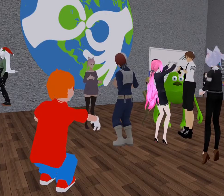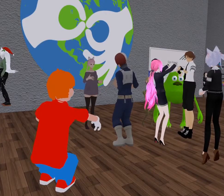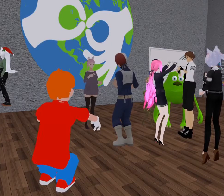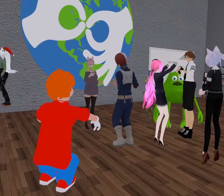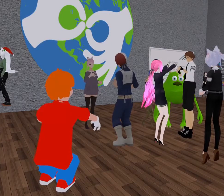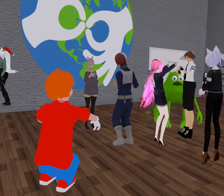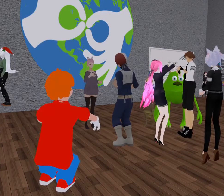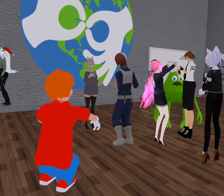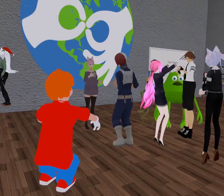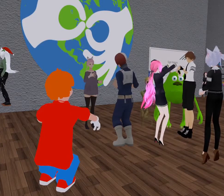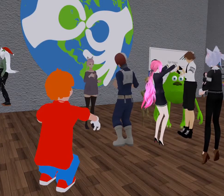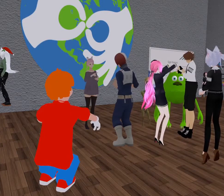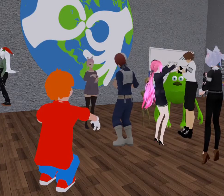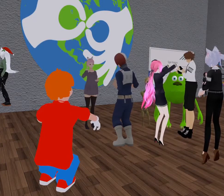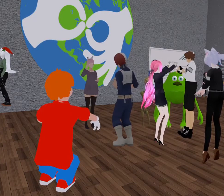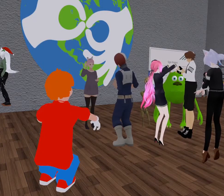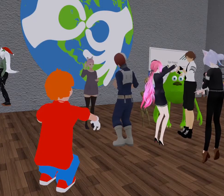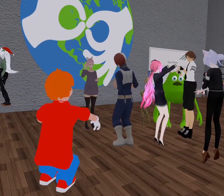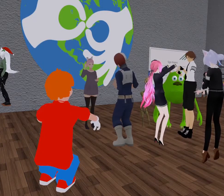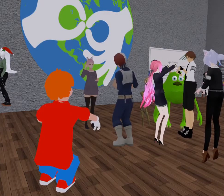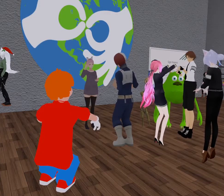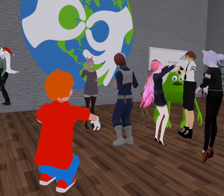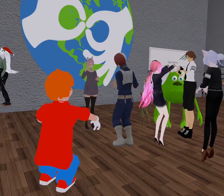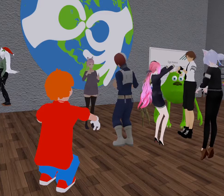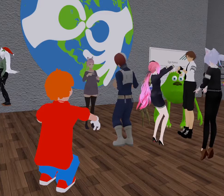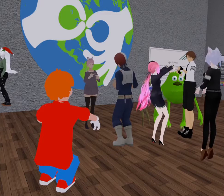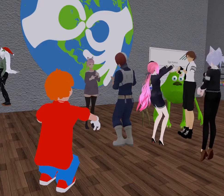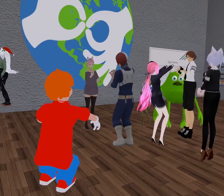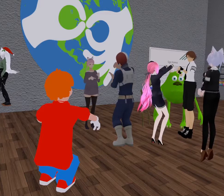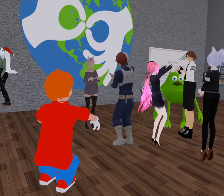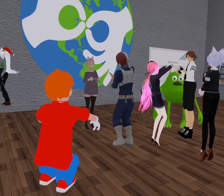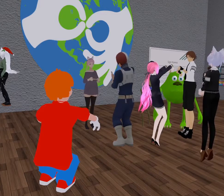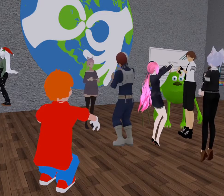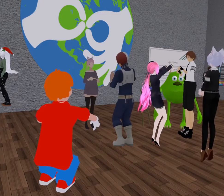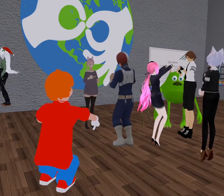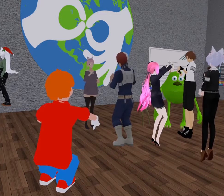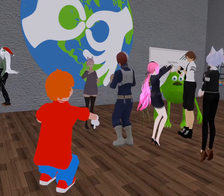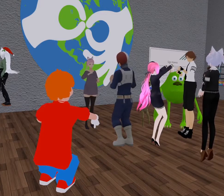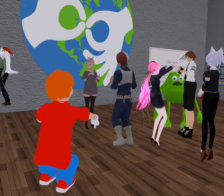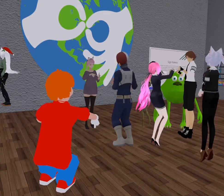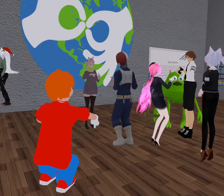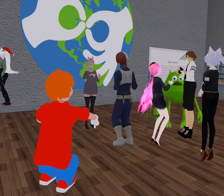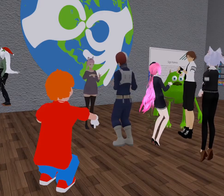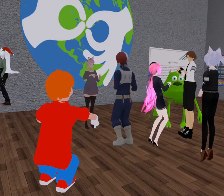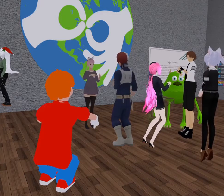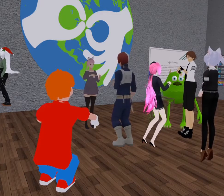guess. do this. Yeah, that's what I'm saying. Like, Yep, you could also it'd do be this funny. with just Like, I don't want because to it looks like an I don't want to M. say, oh, two people do this, and then four people do this. I'm like, wait, we have nobody left